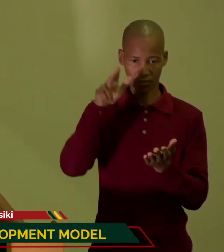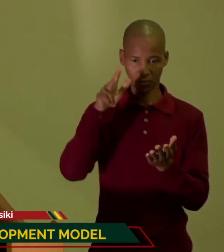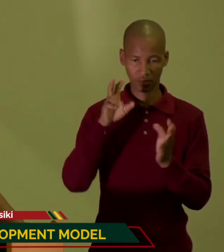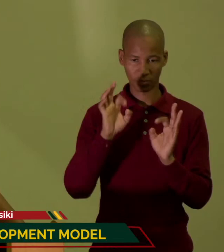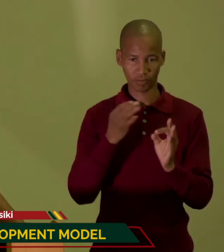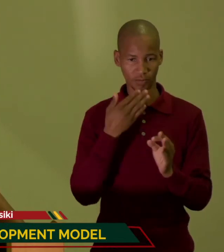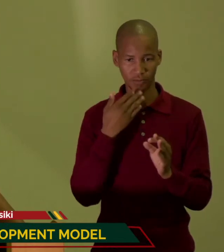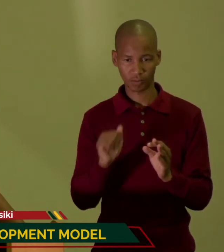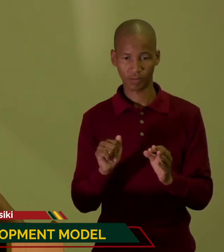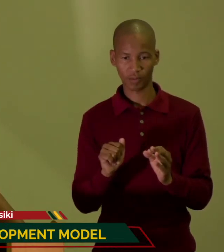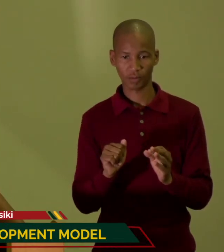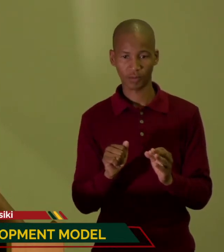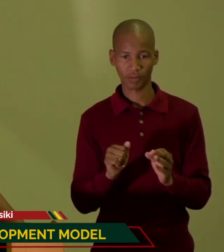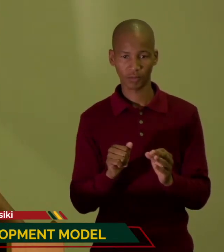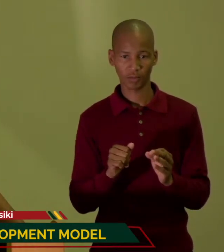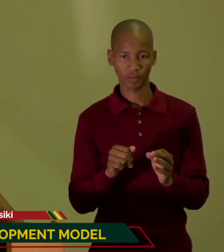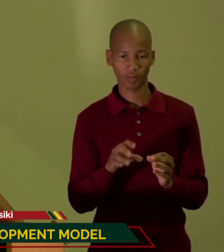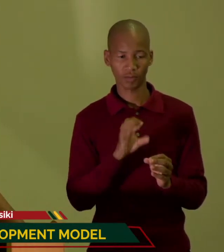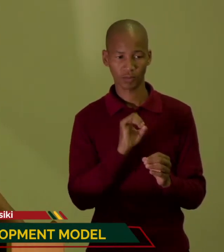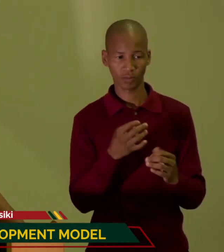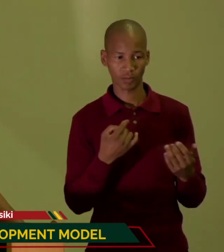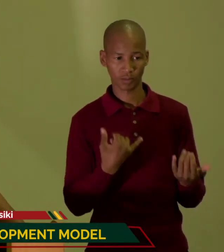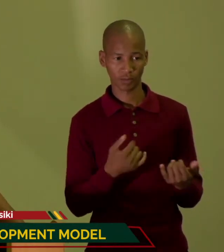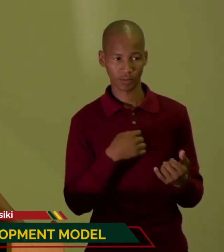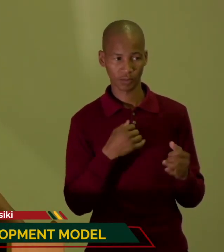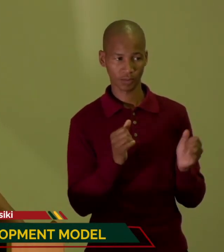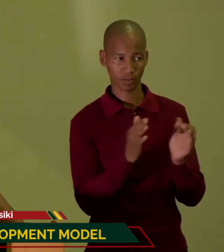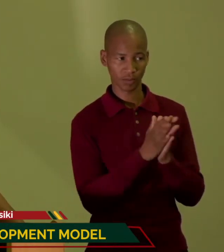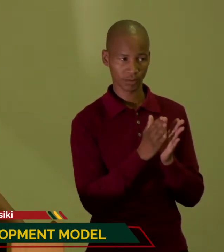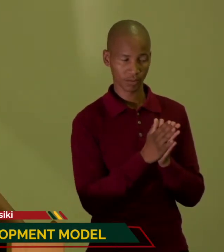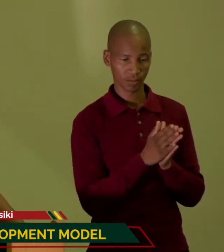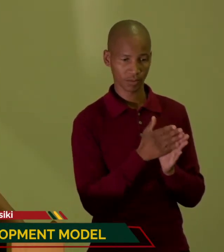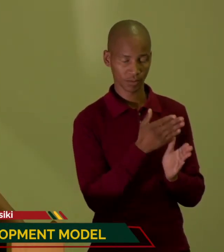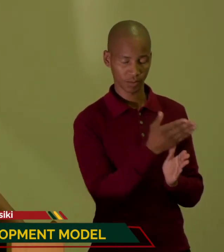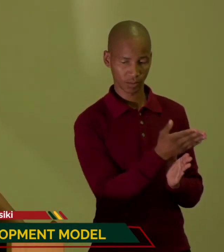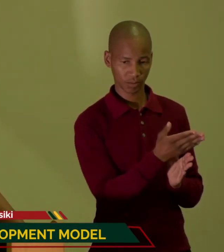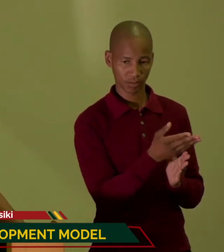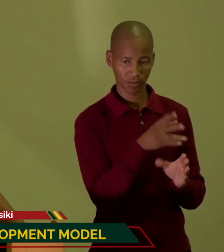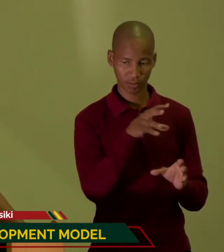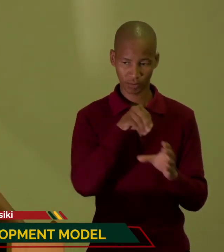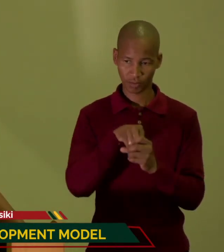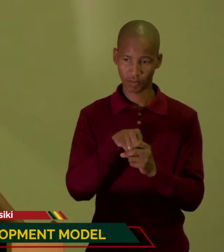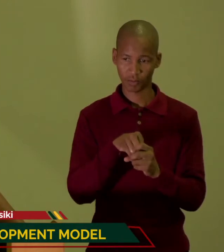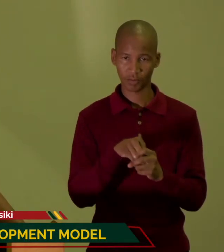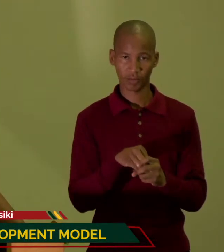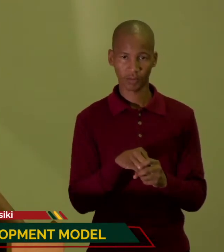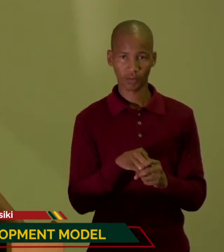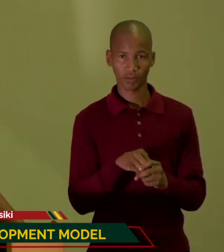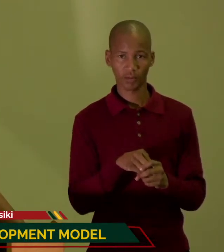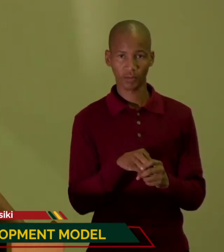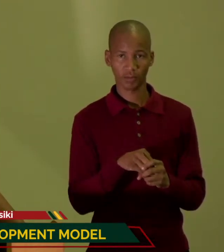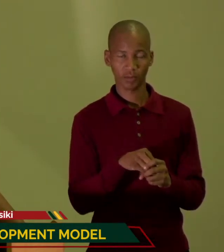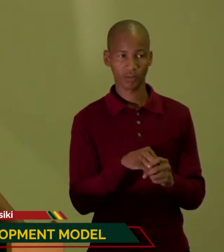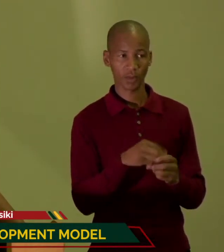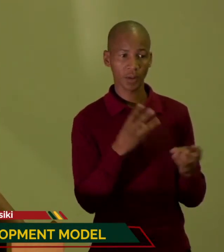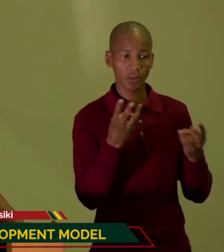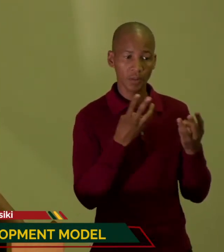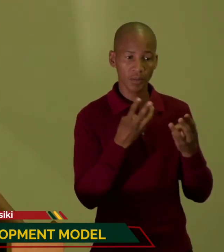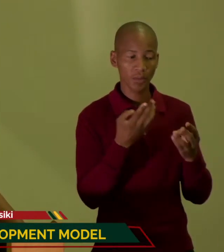We seek your indulgence in the presidency that those people be